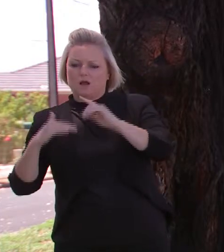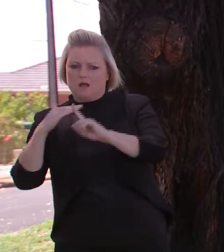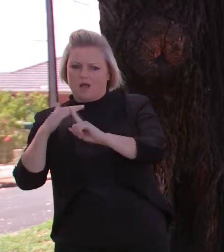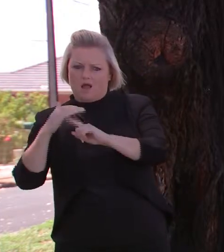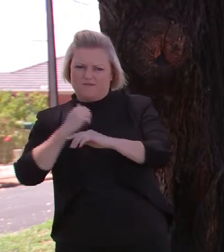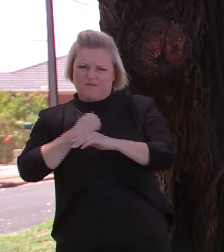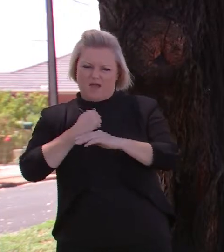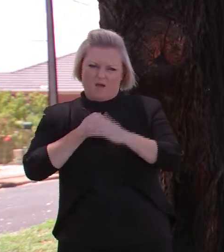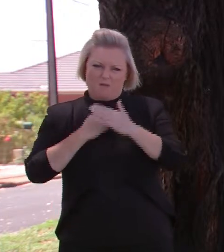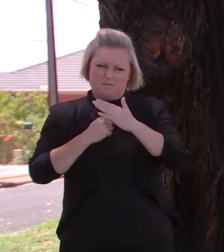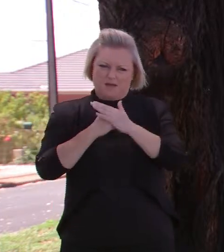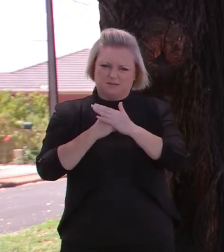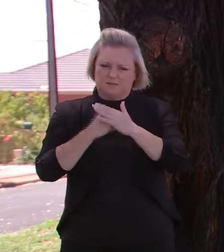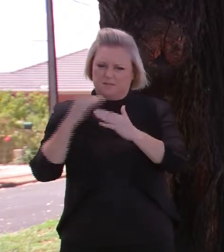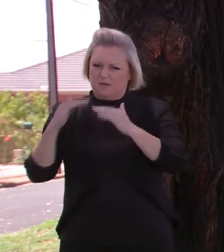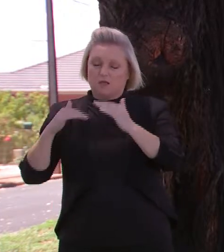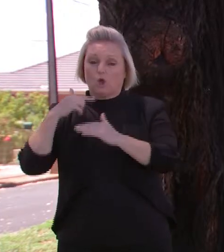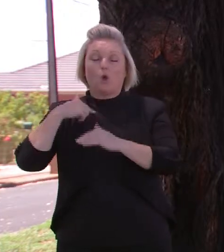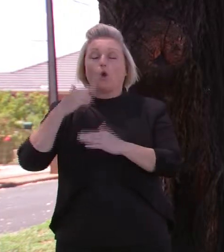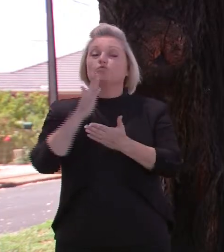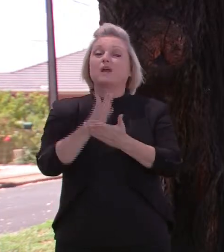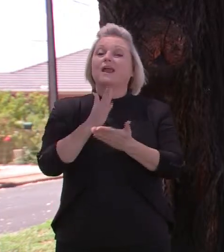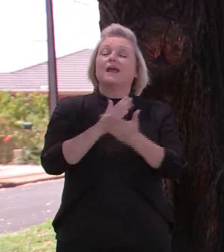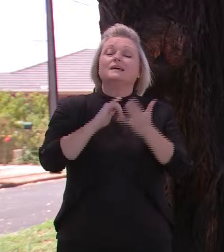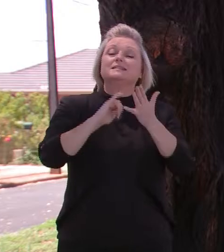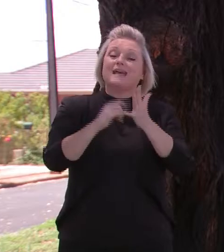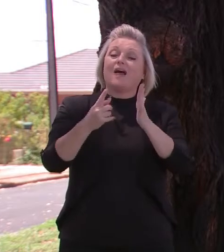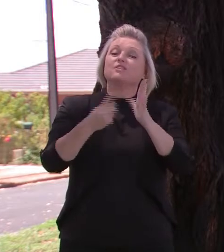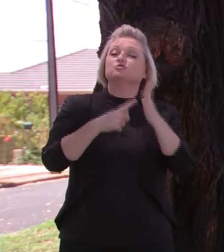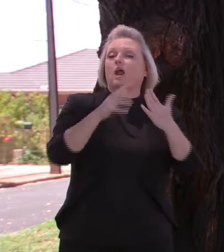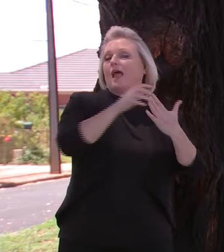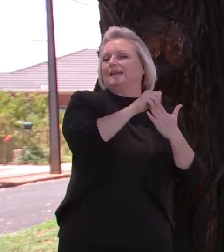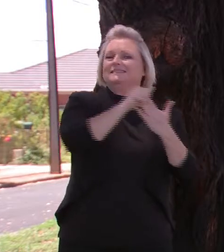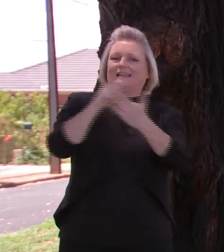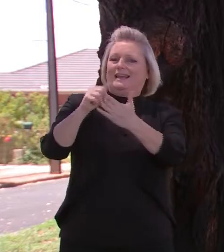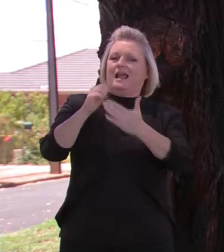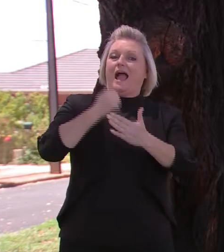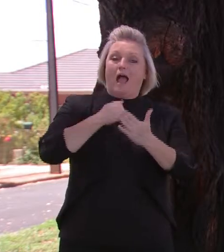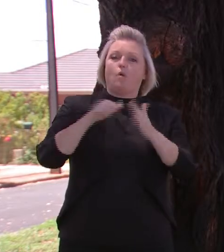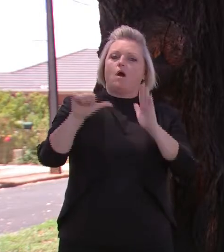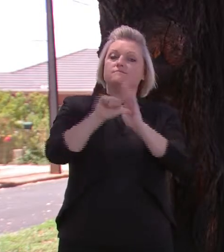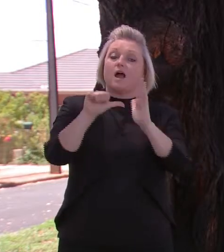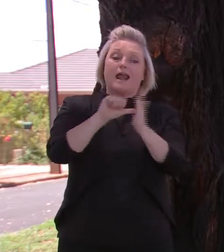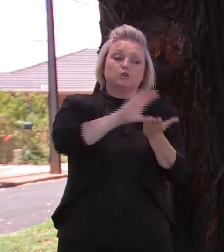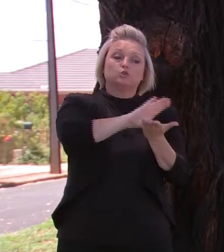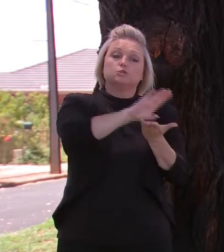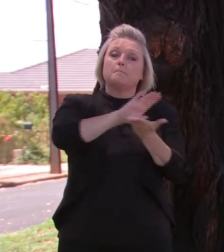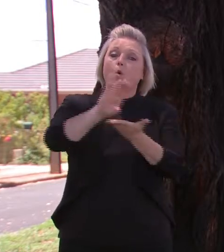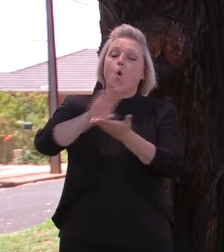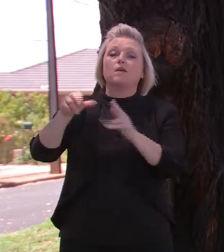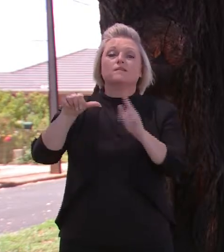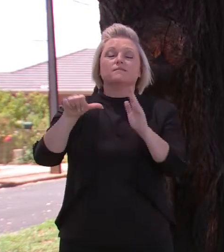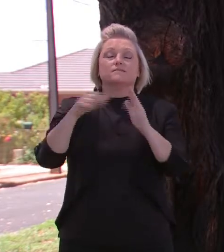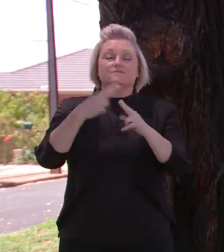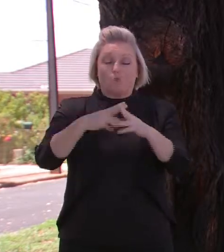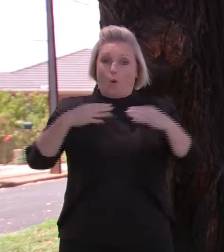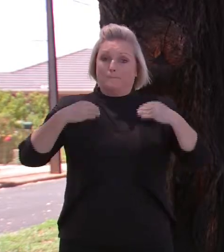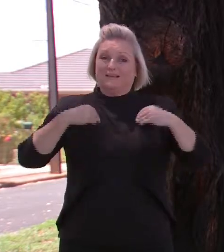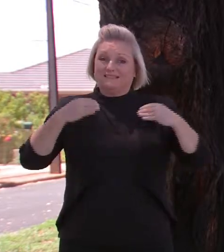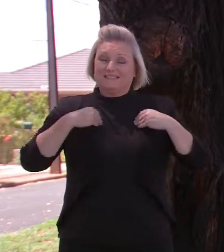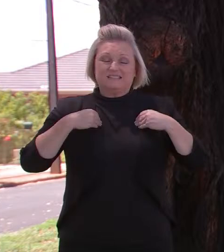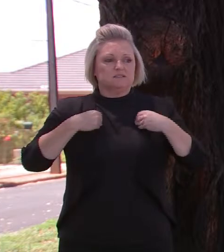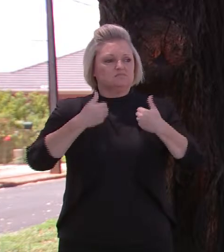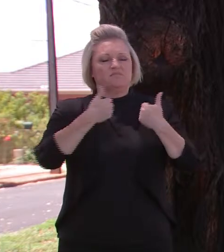So again, South Australia I think is leading the way in supporting small businesses, particularly over this current Omicron bridge. We've announced Package